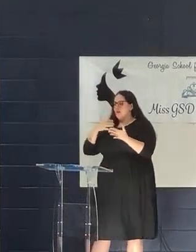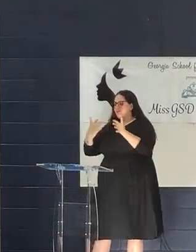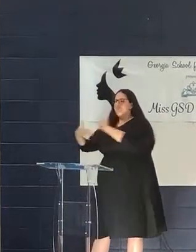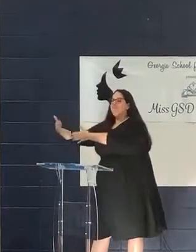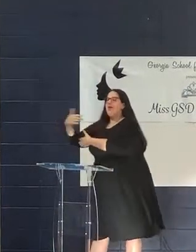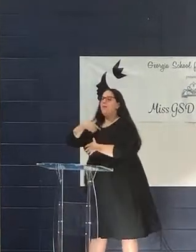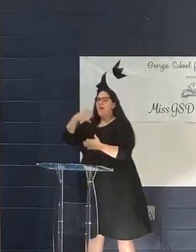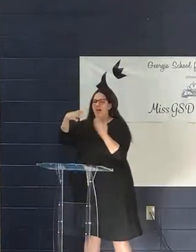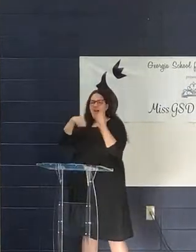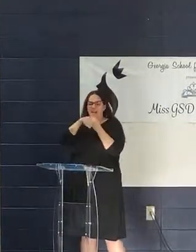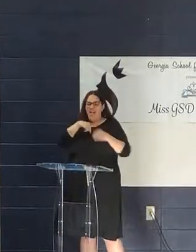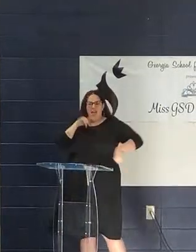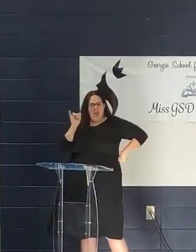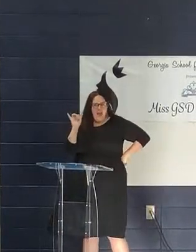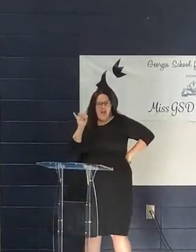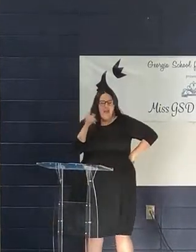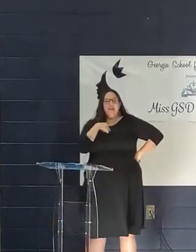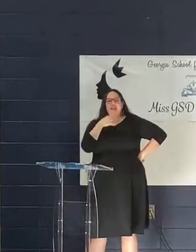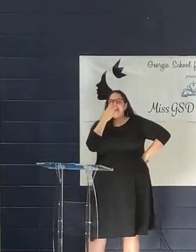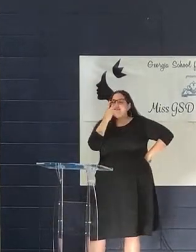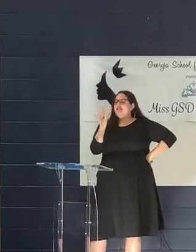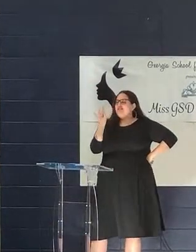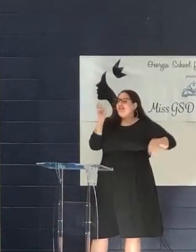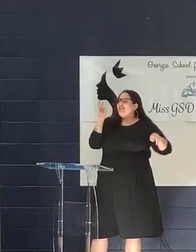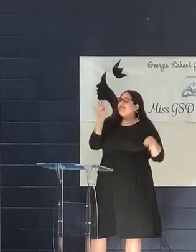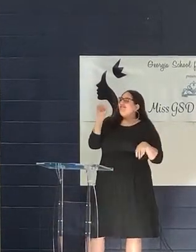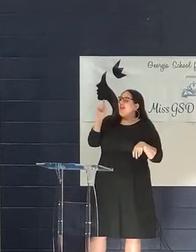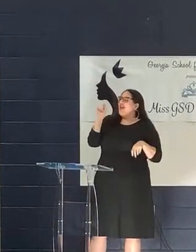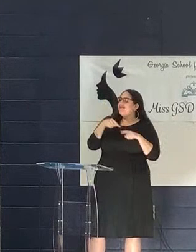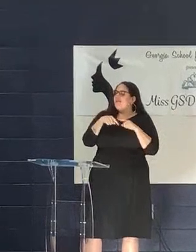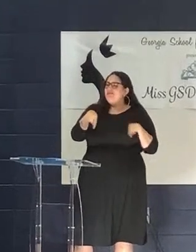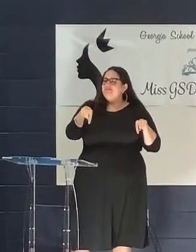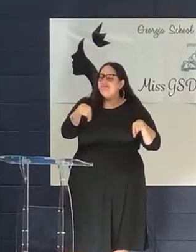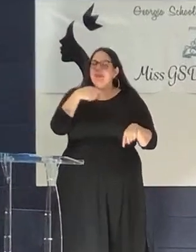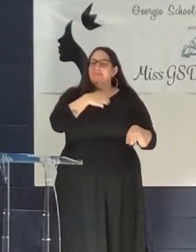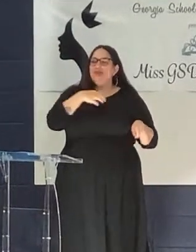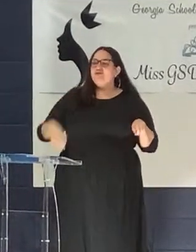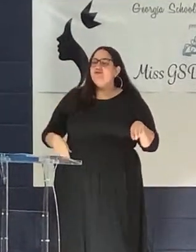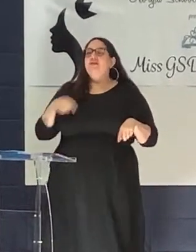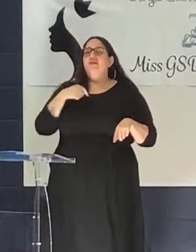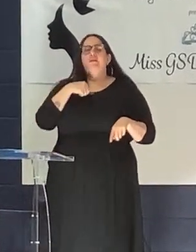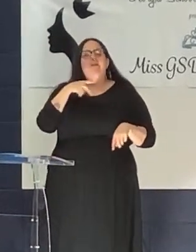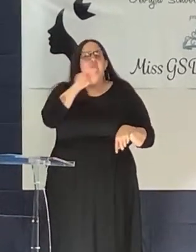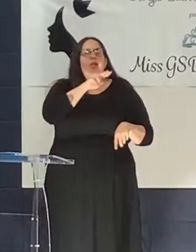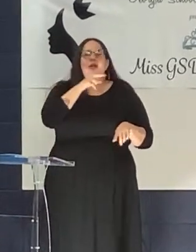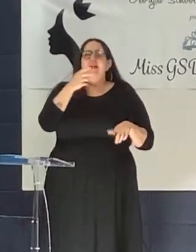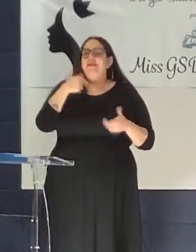during the intermission. And I just have something I wanted to add, a little fun fact about the pageant.